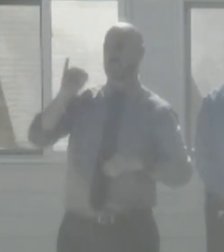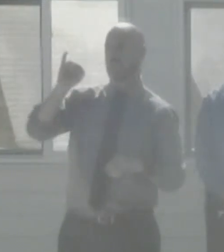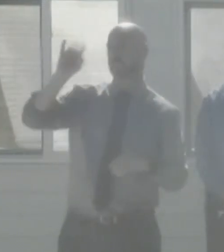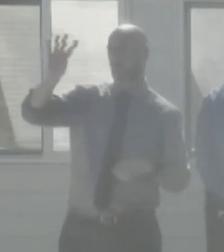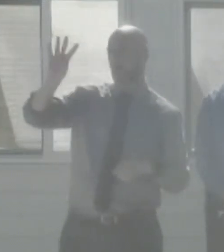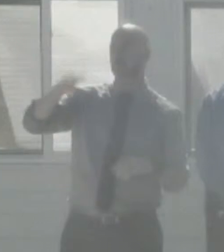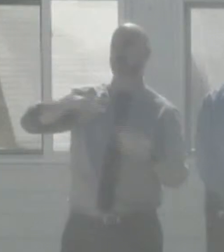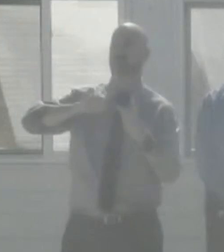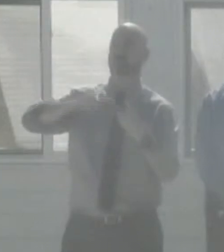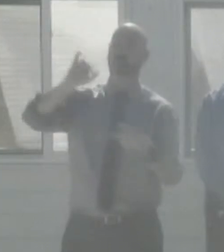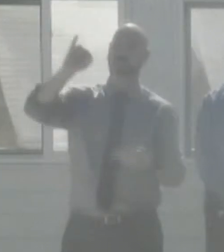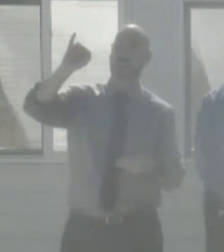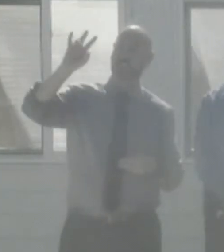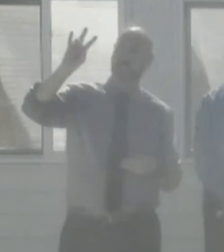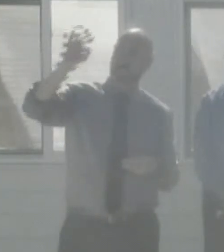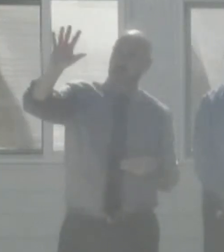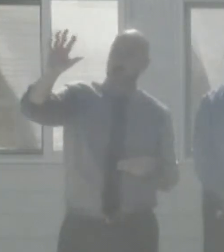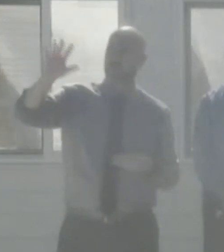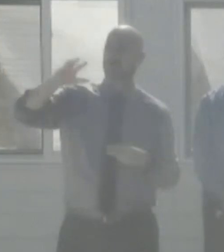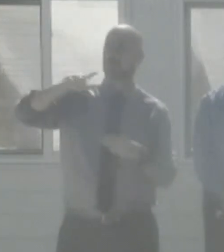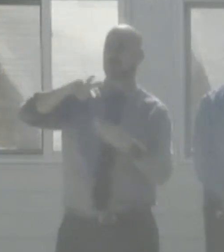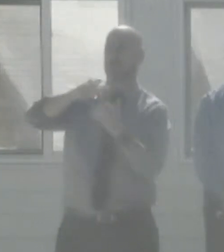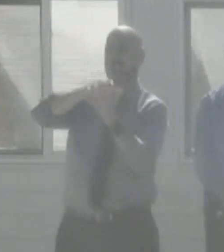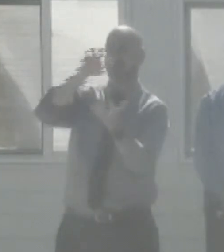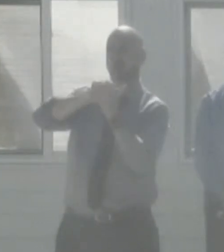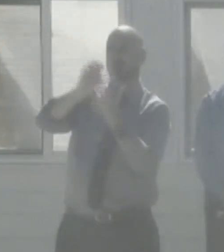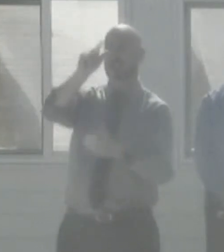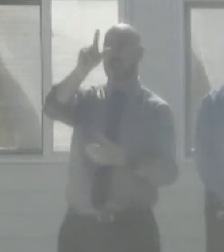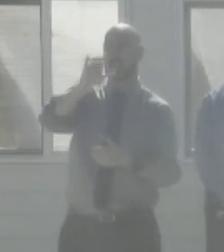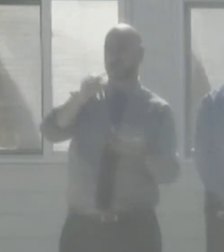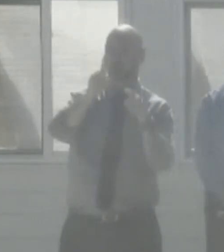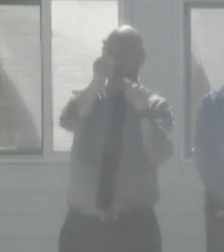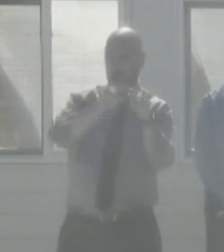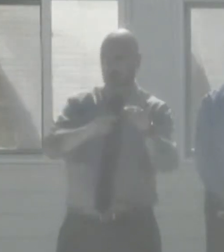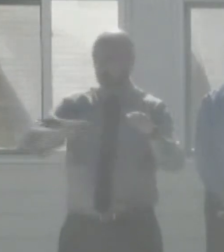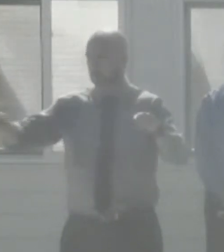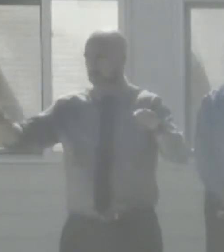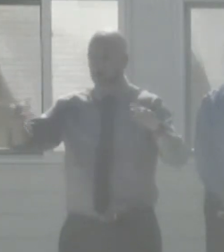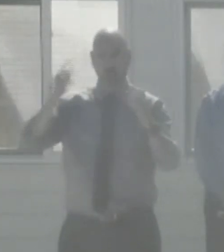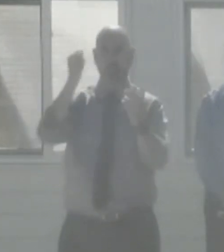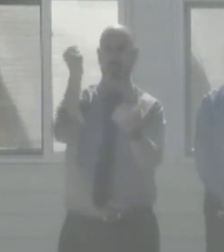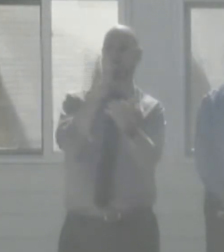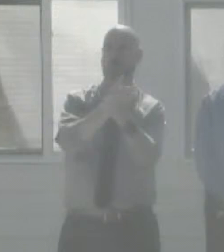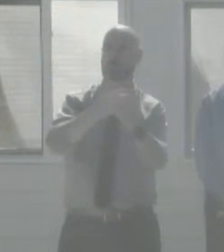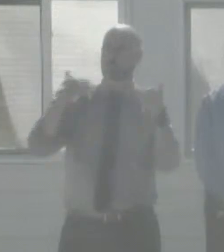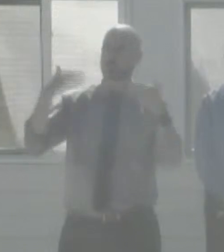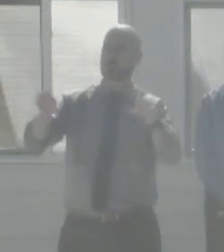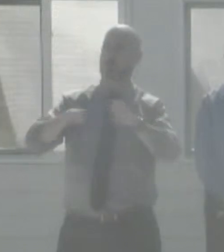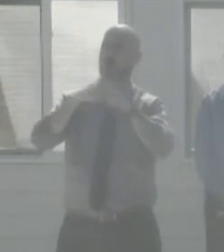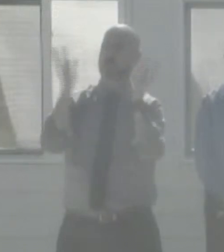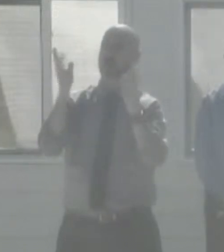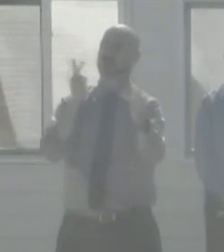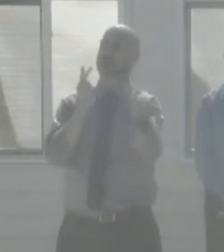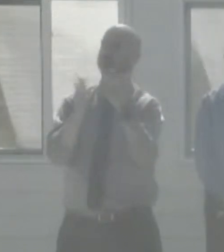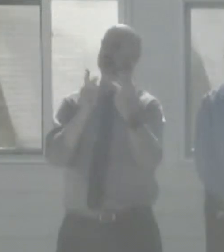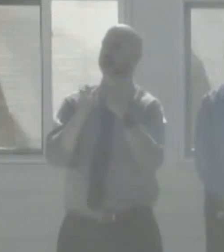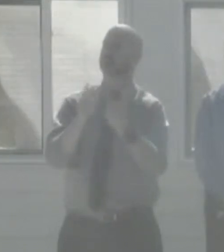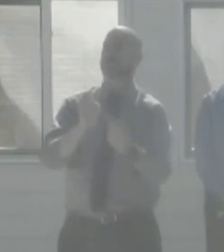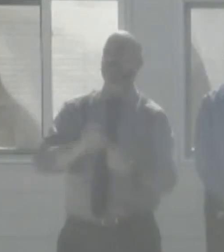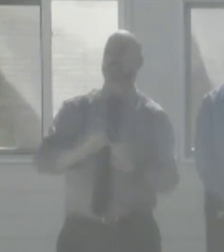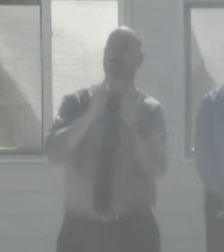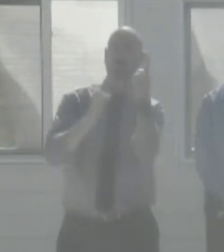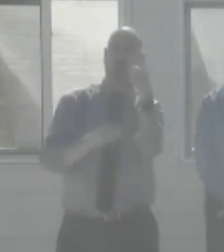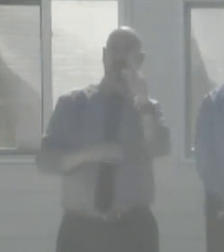all clear and they're all open. US 1 and A1A have been cleared with the exception of A1A at Matanzas Avenue